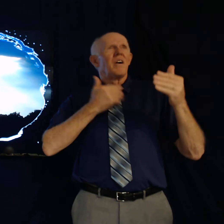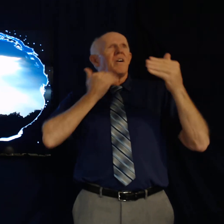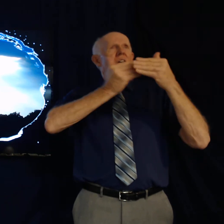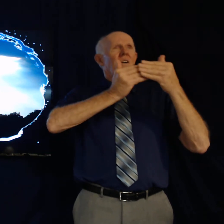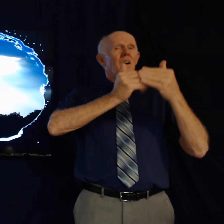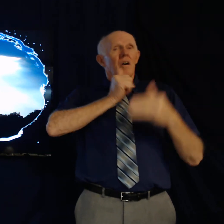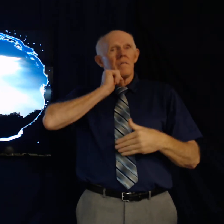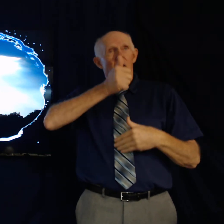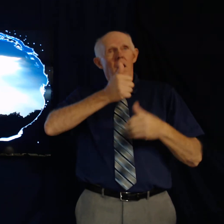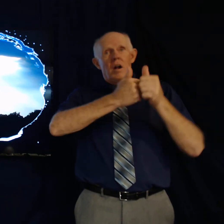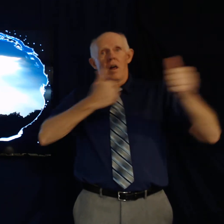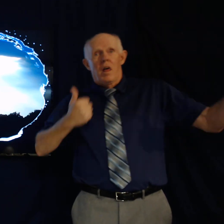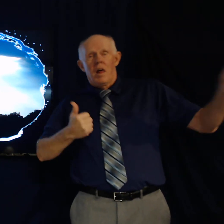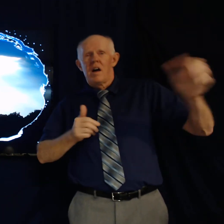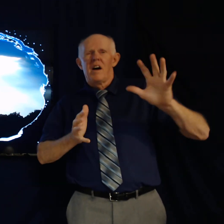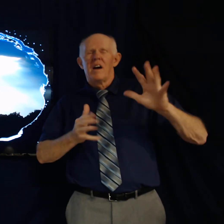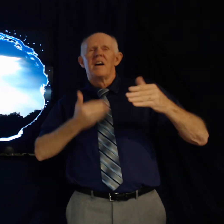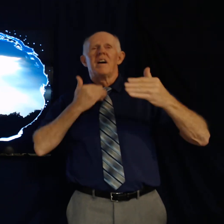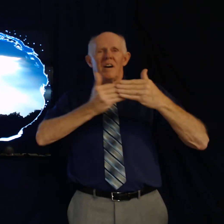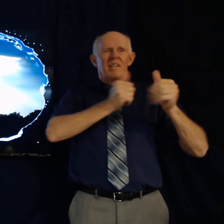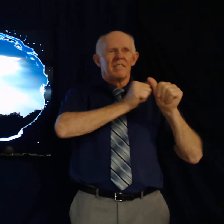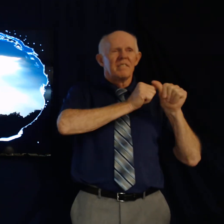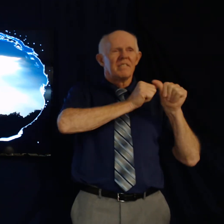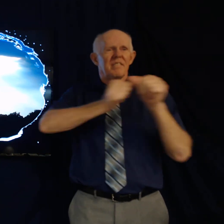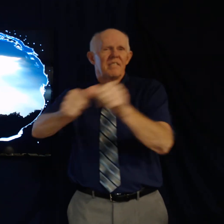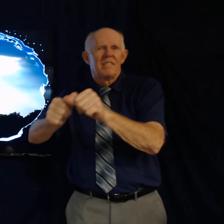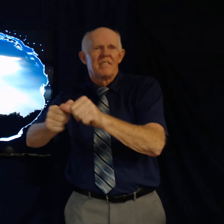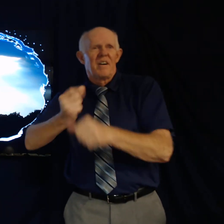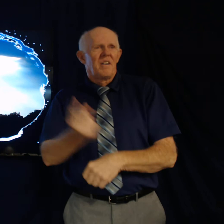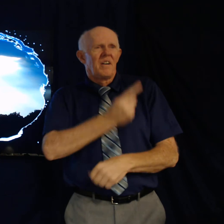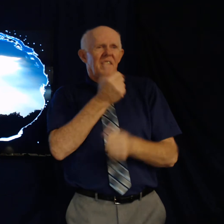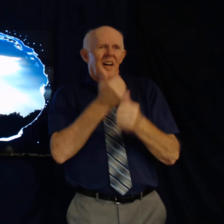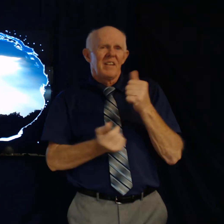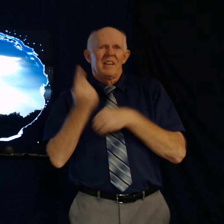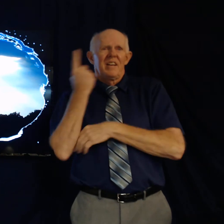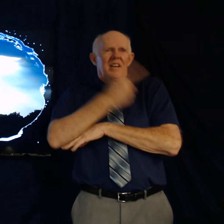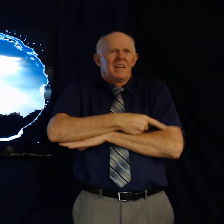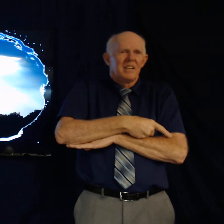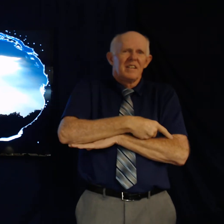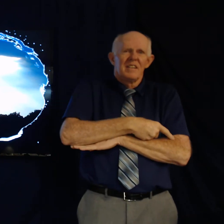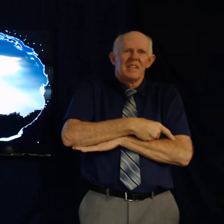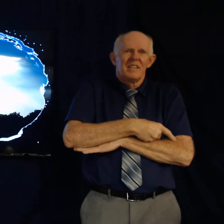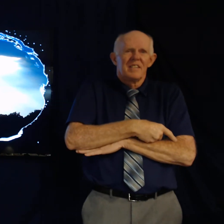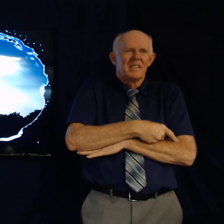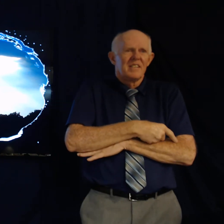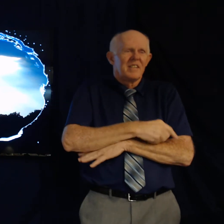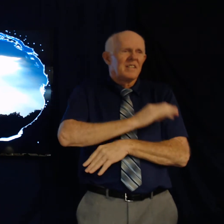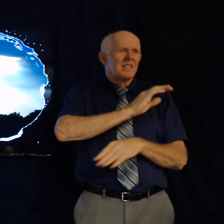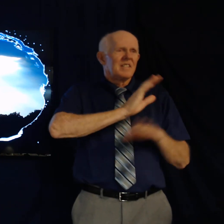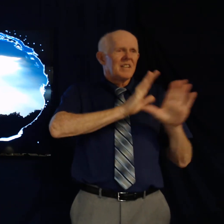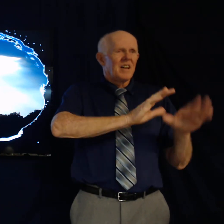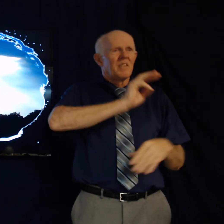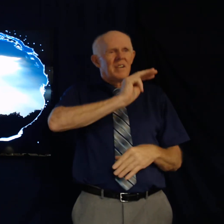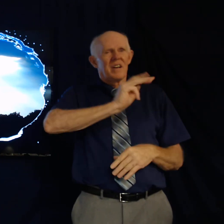is Sunday. We want to be near to God, not far from Him. We want to stay always near to Him every day.